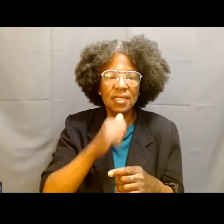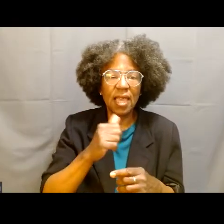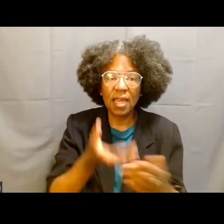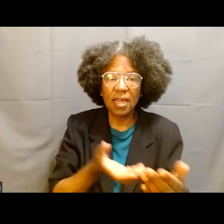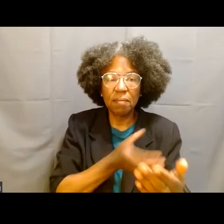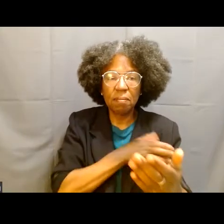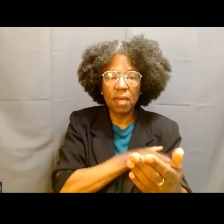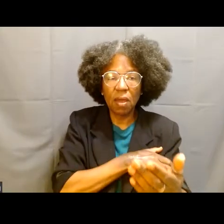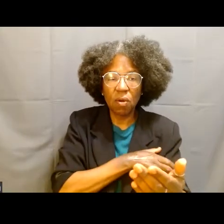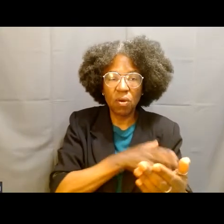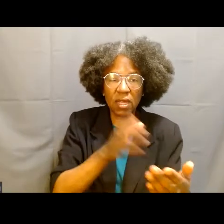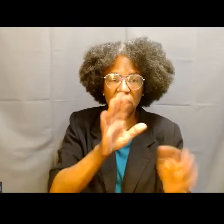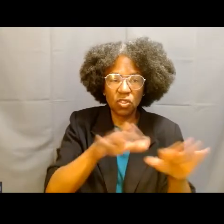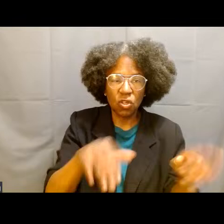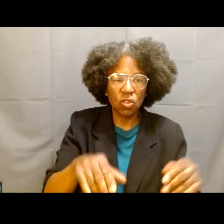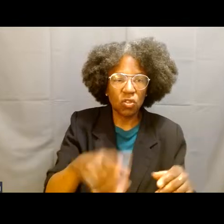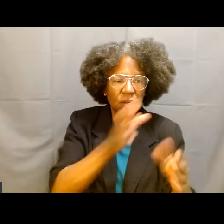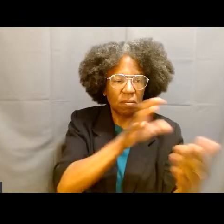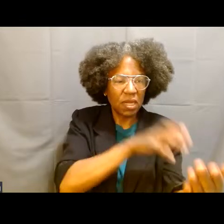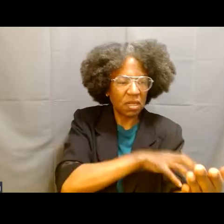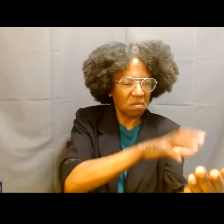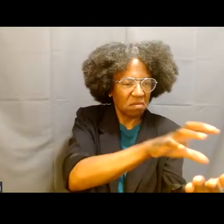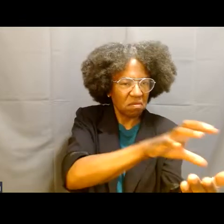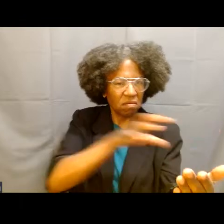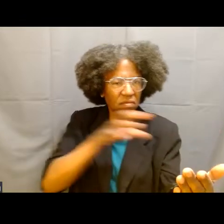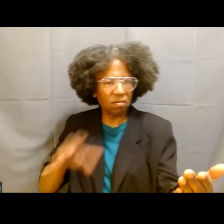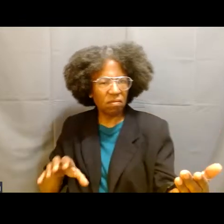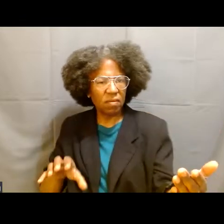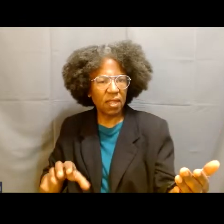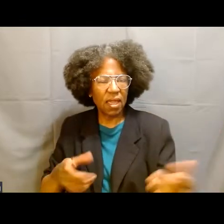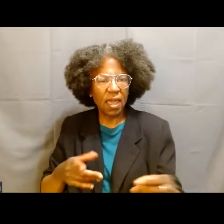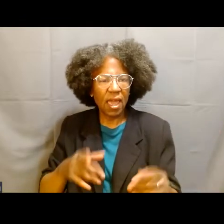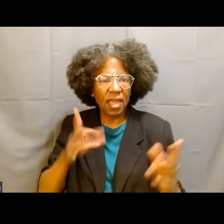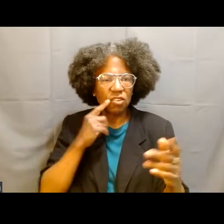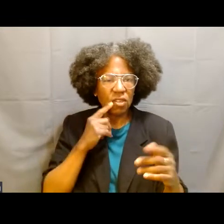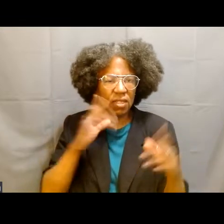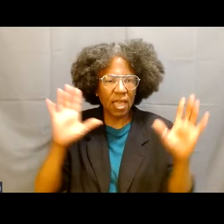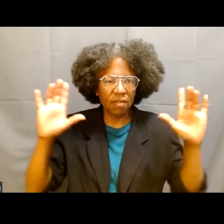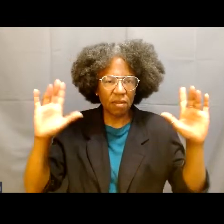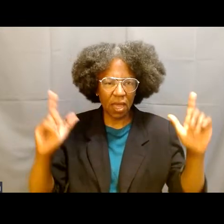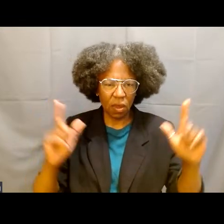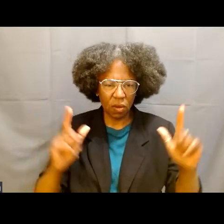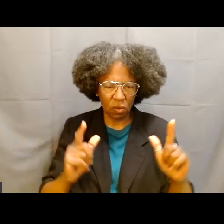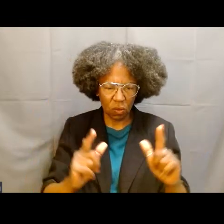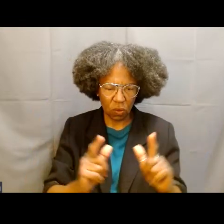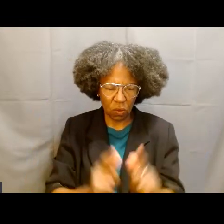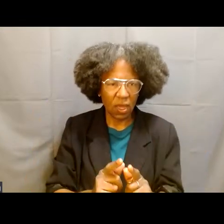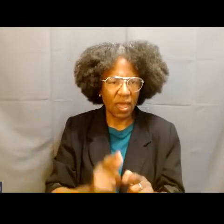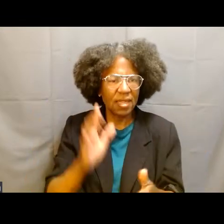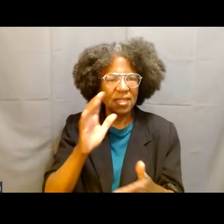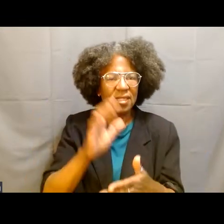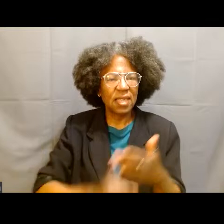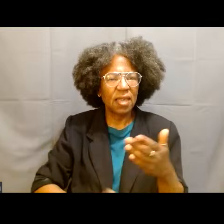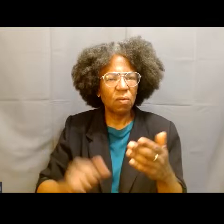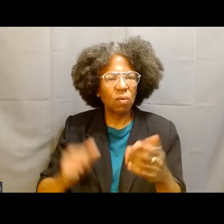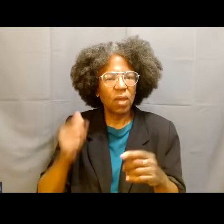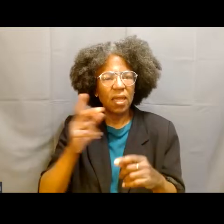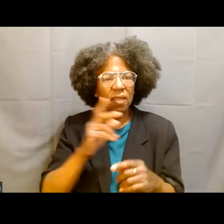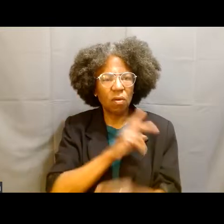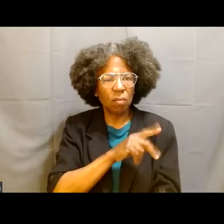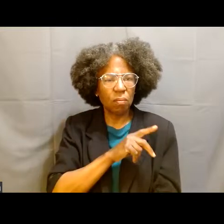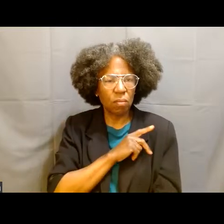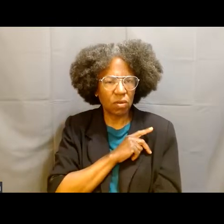by boiling them down into immutable characteristics, stripping their personal agency away